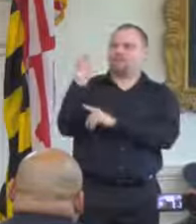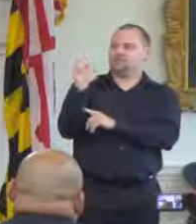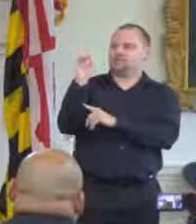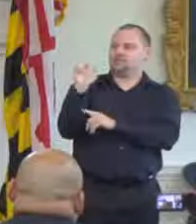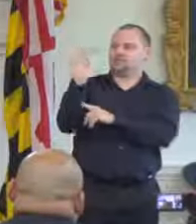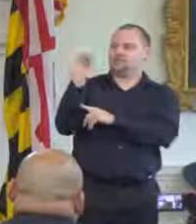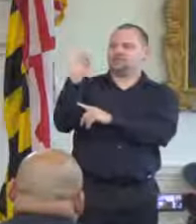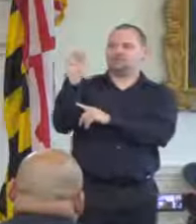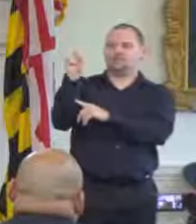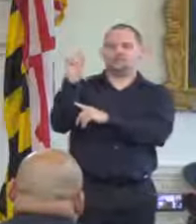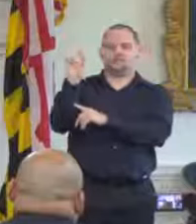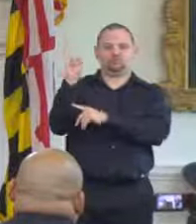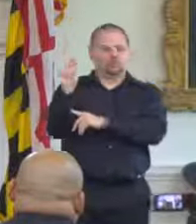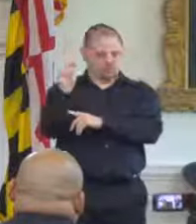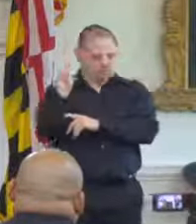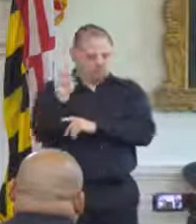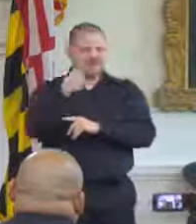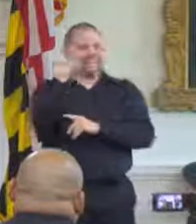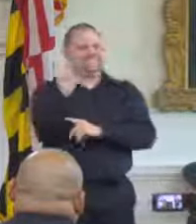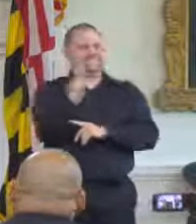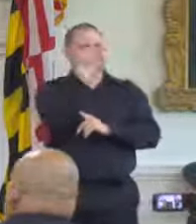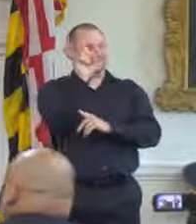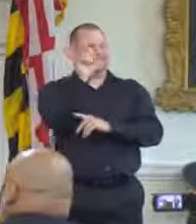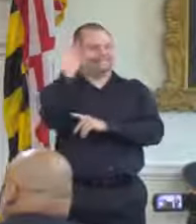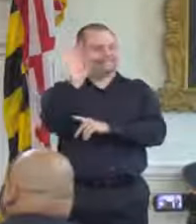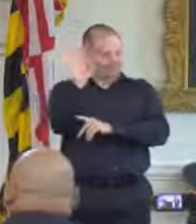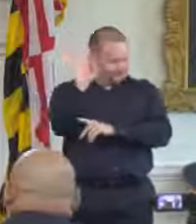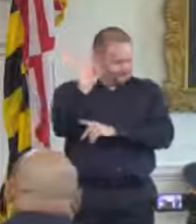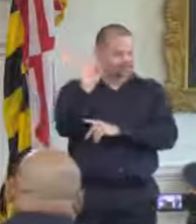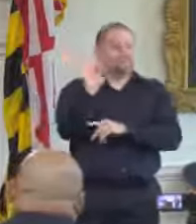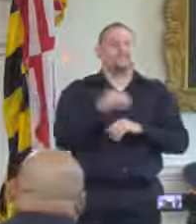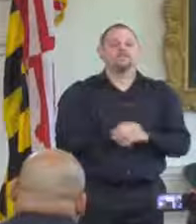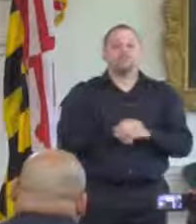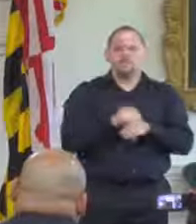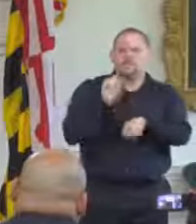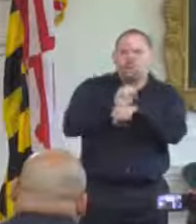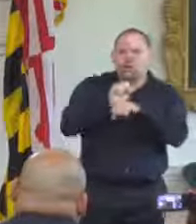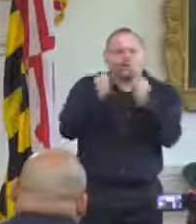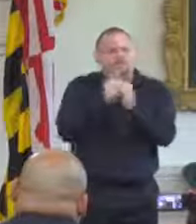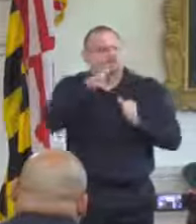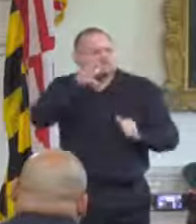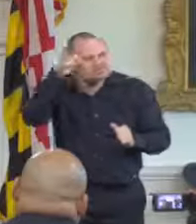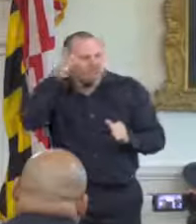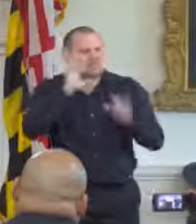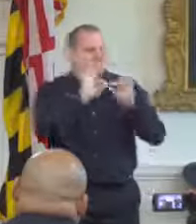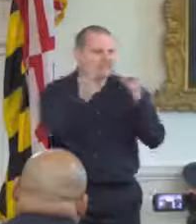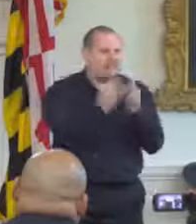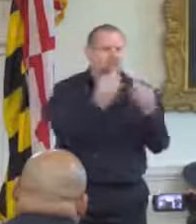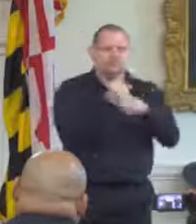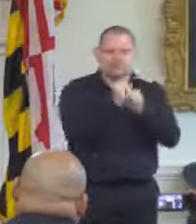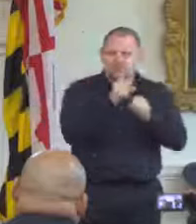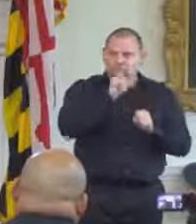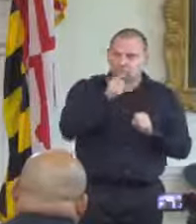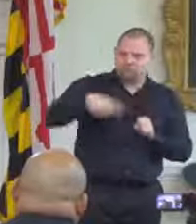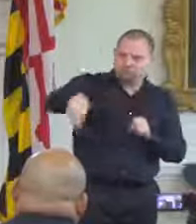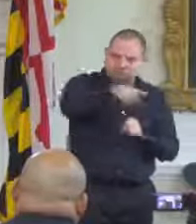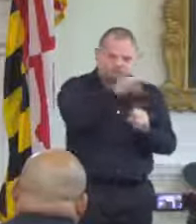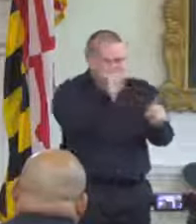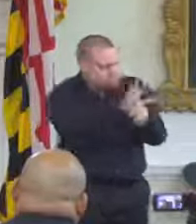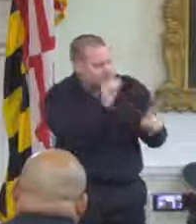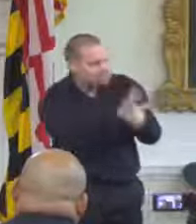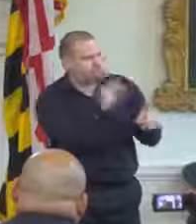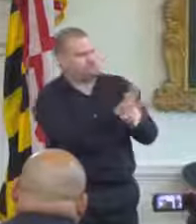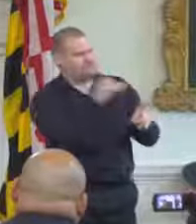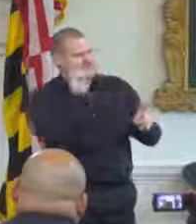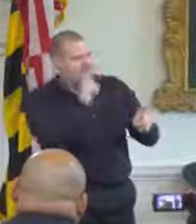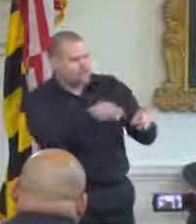families to ensure that deaf children receive the same opportunities that he did. And the